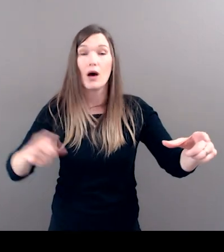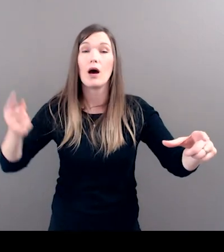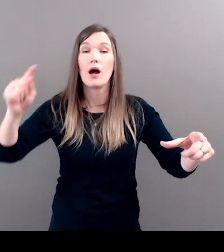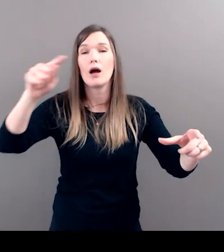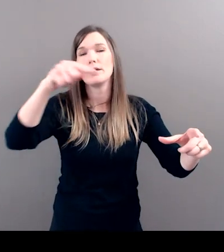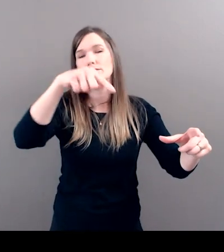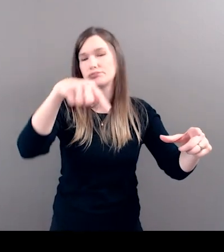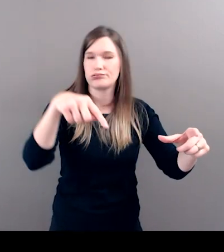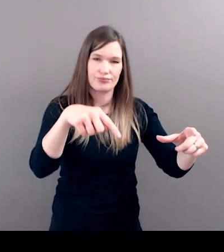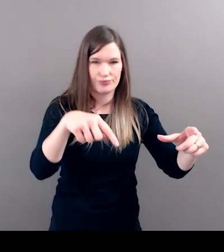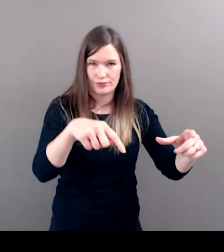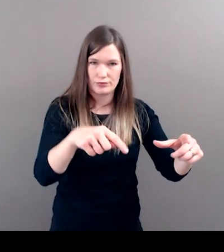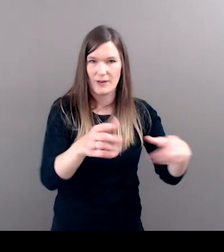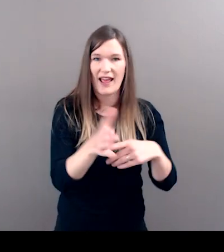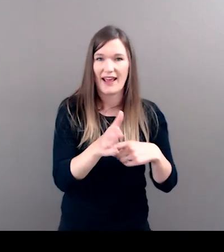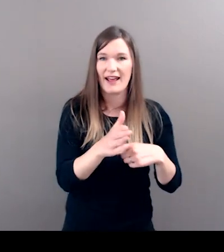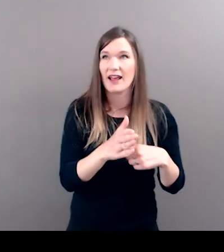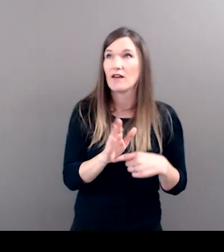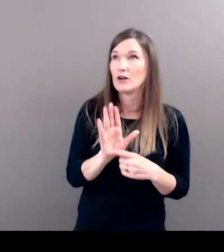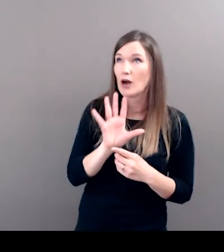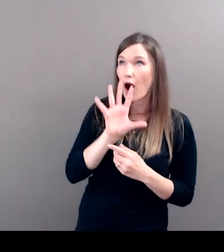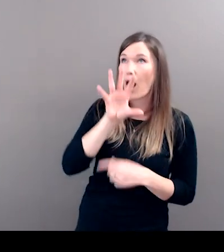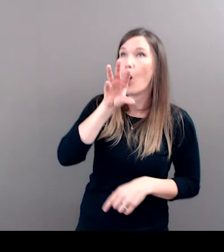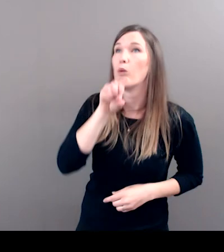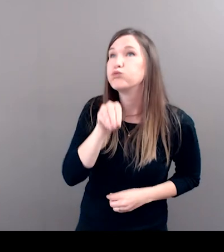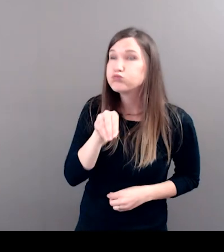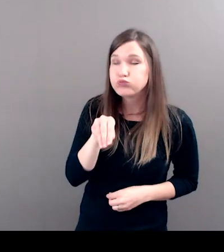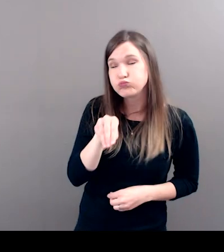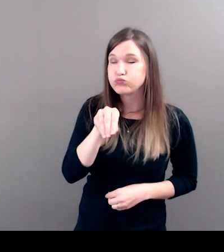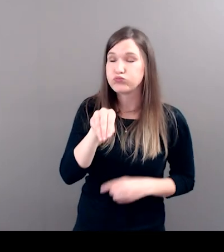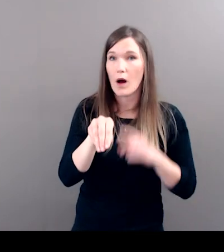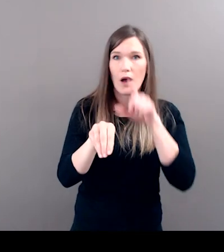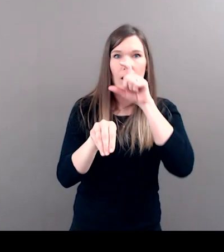the ball. Swims to the top. An eagle comes, grabs the fish.